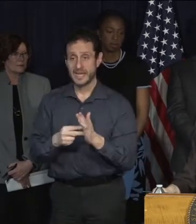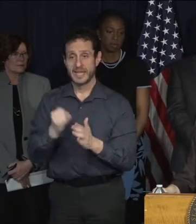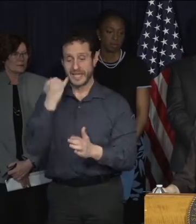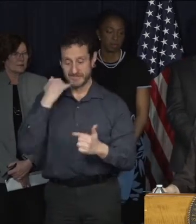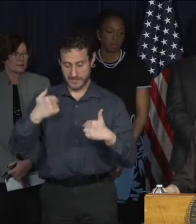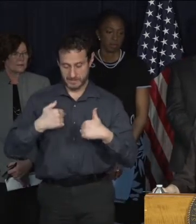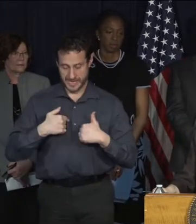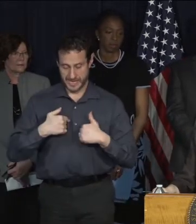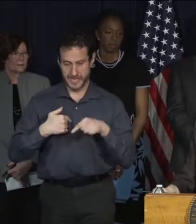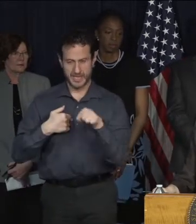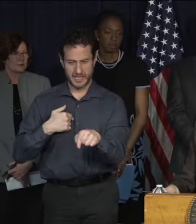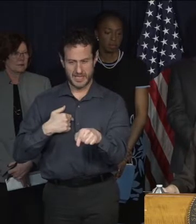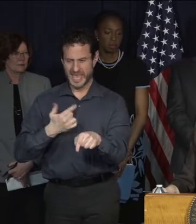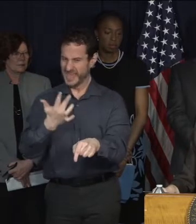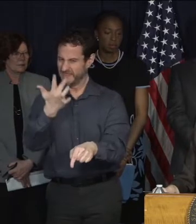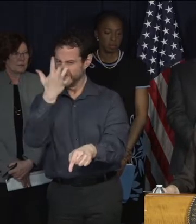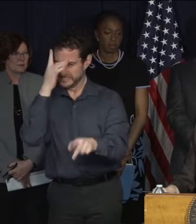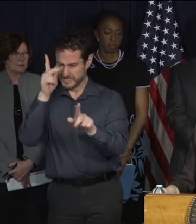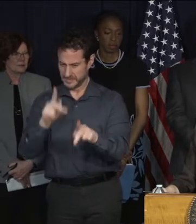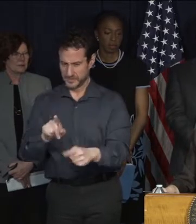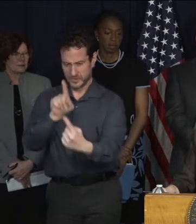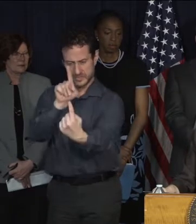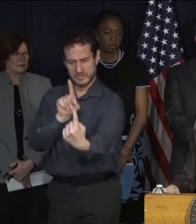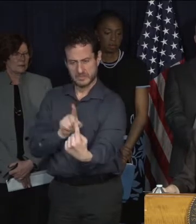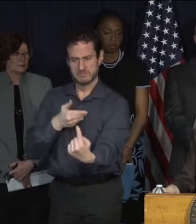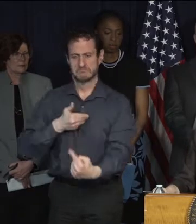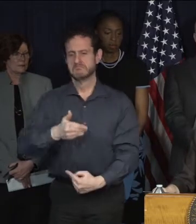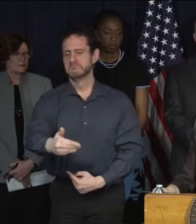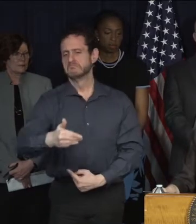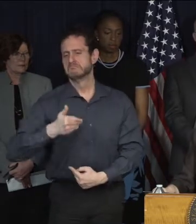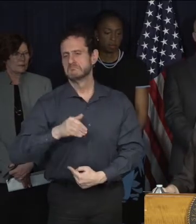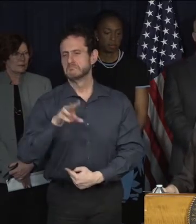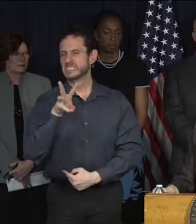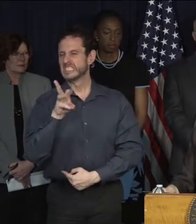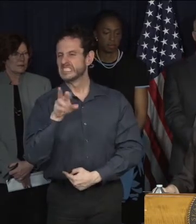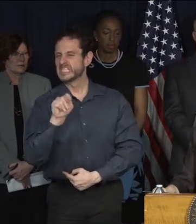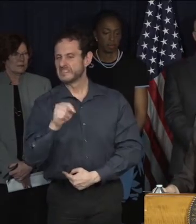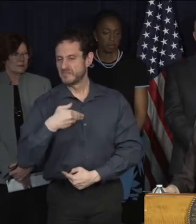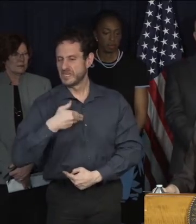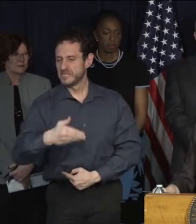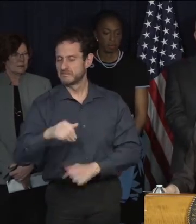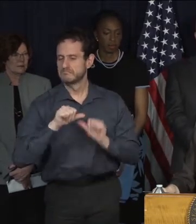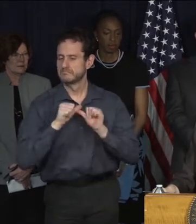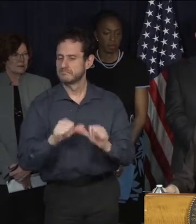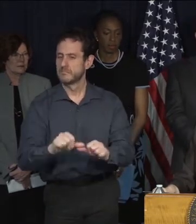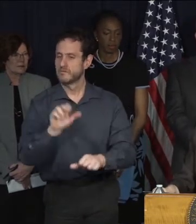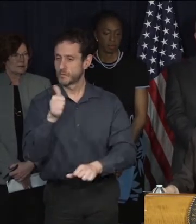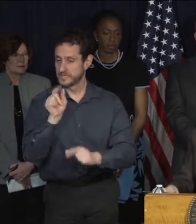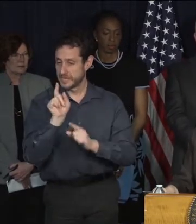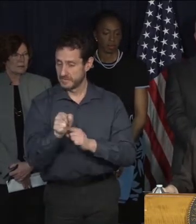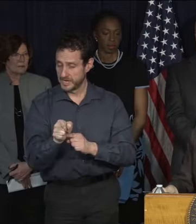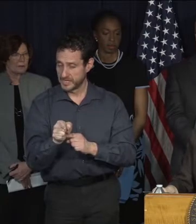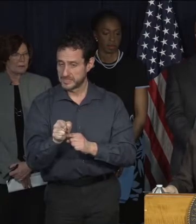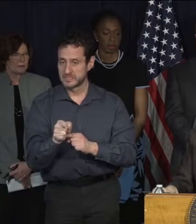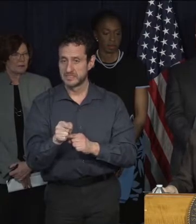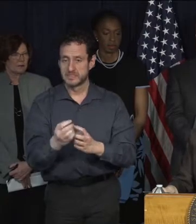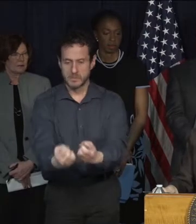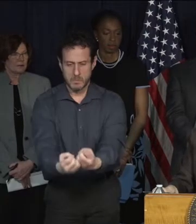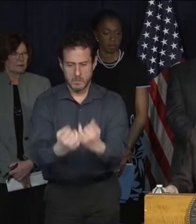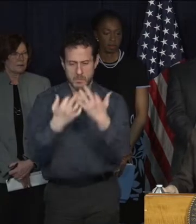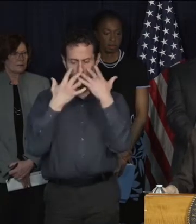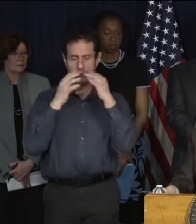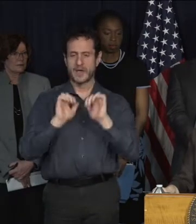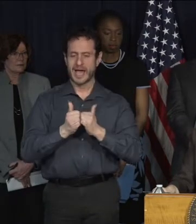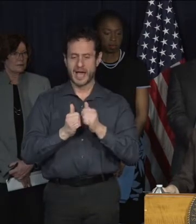was within 6 feet of a confirmed case for 10 minutes. It is spread via droplets, as